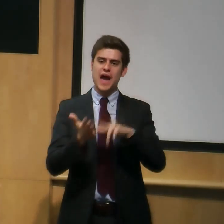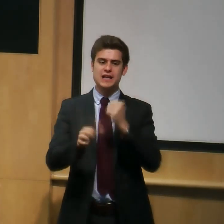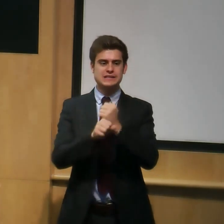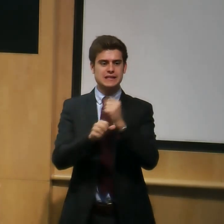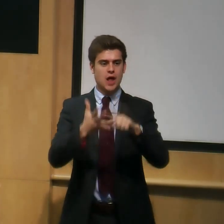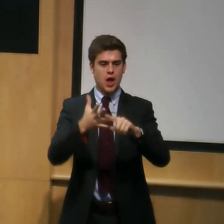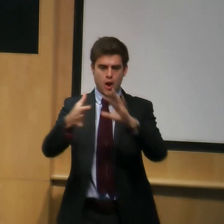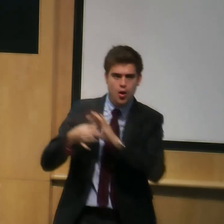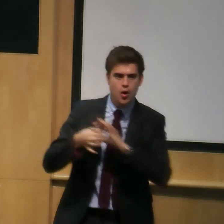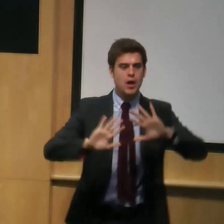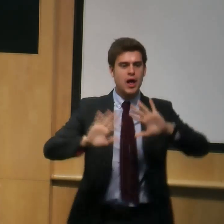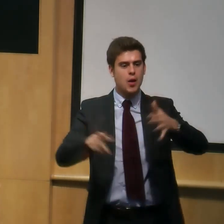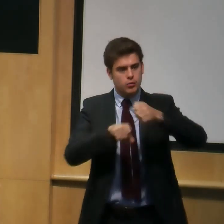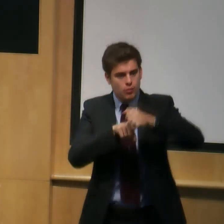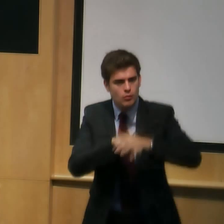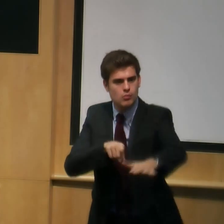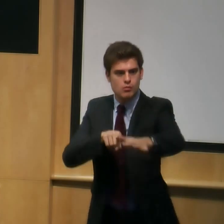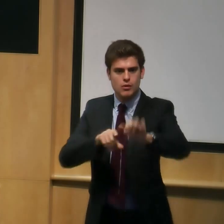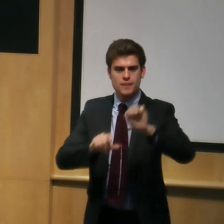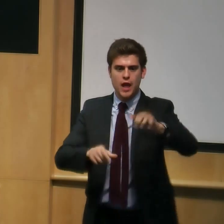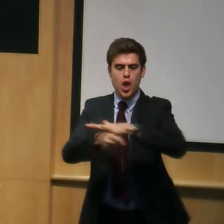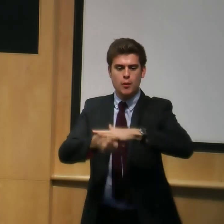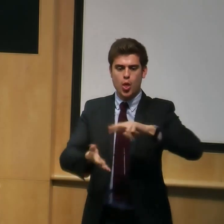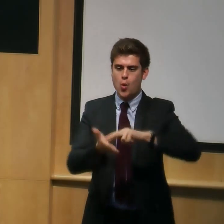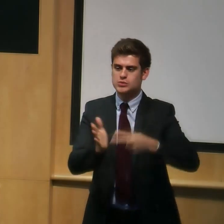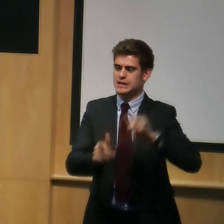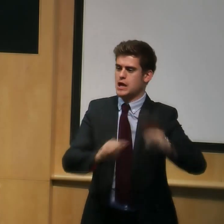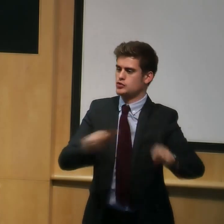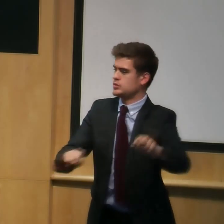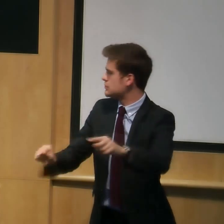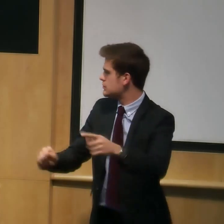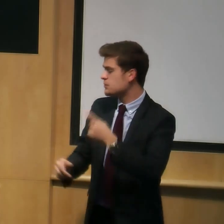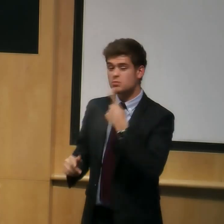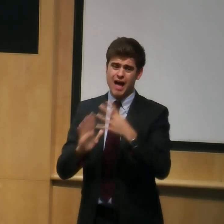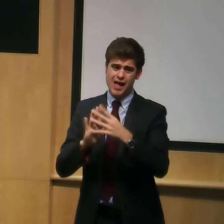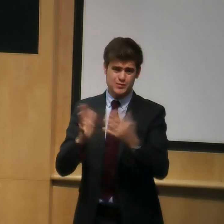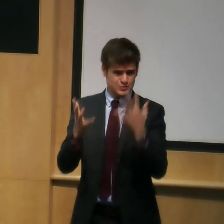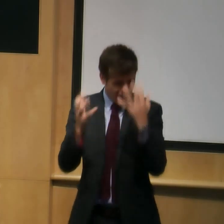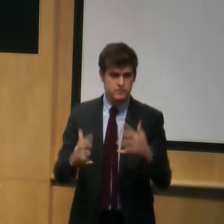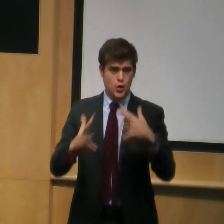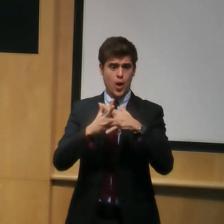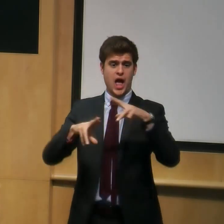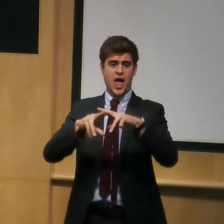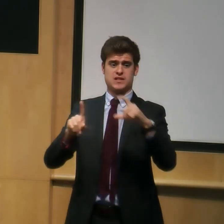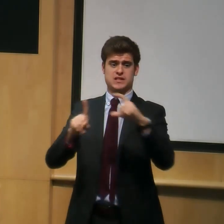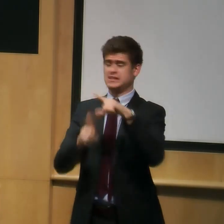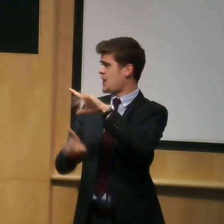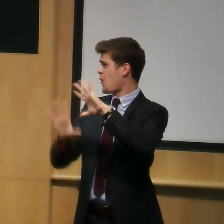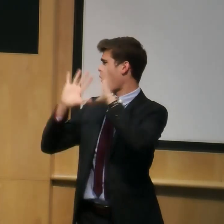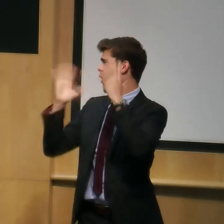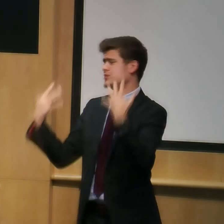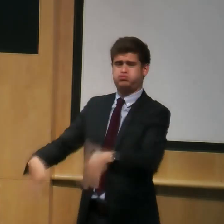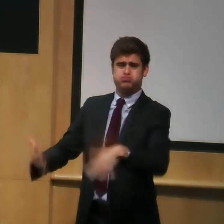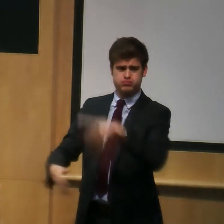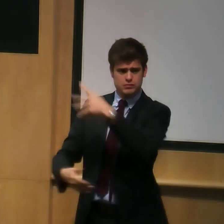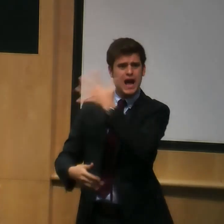to state right from the start. Now with the NCVO, I think that's where we have the responsibilities to have that